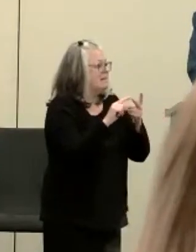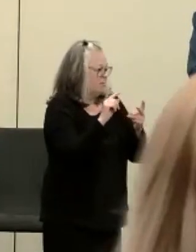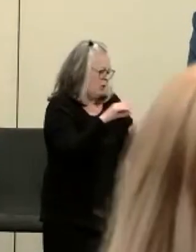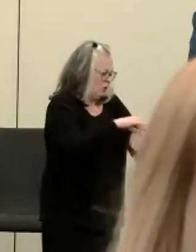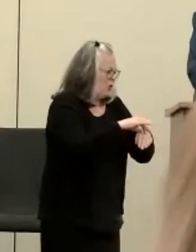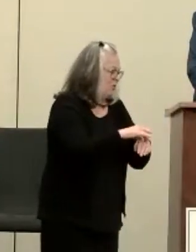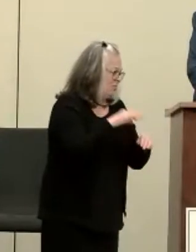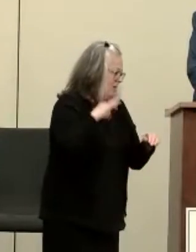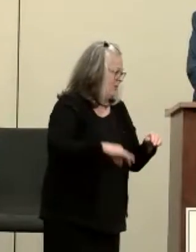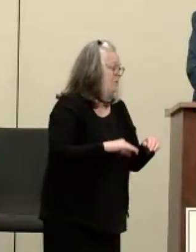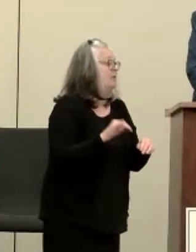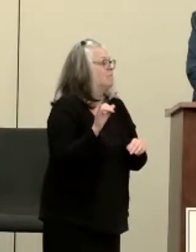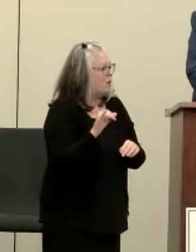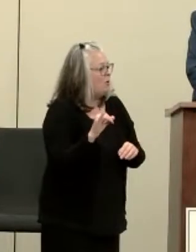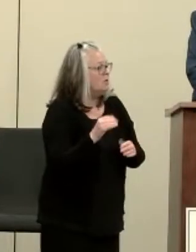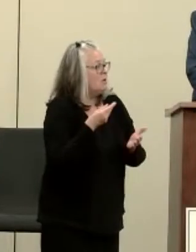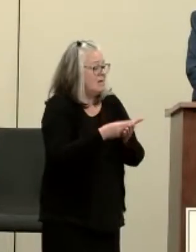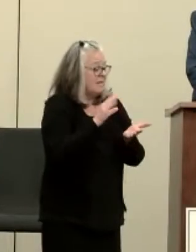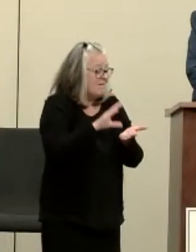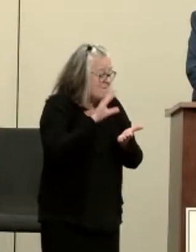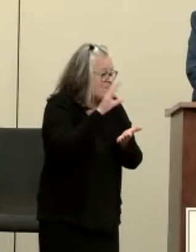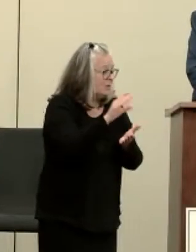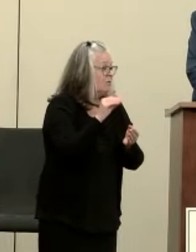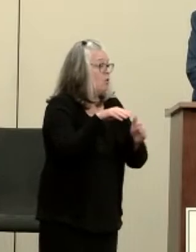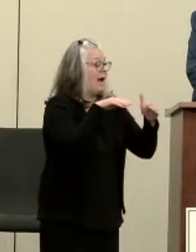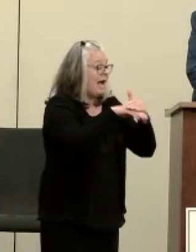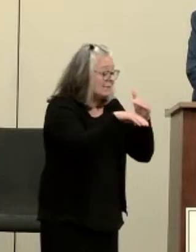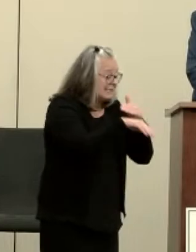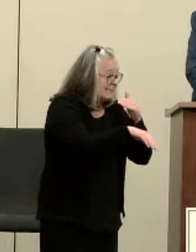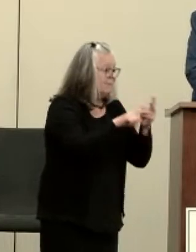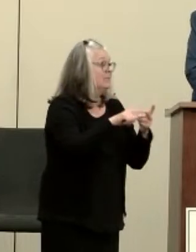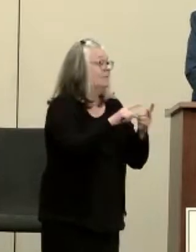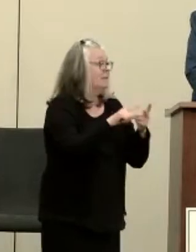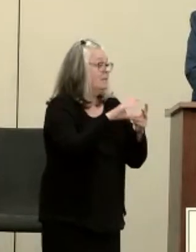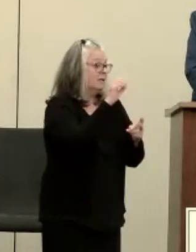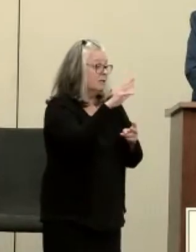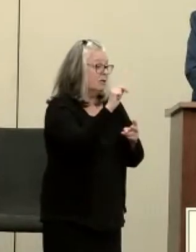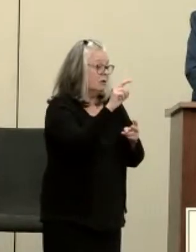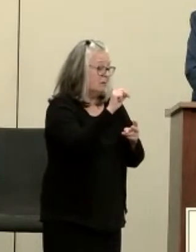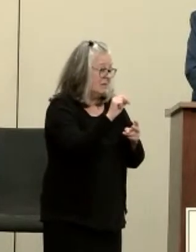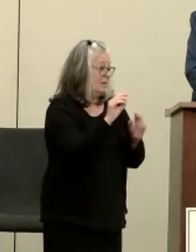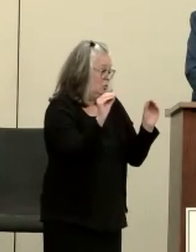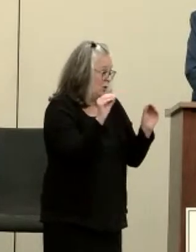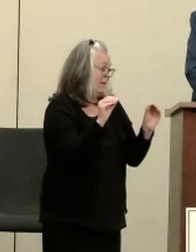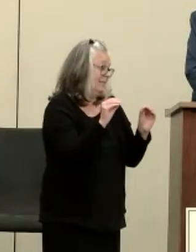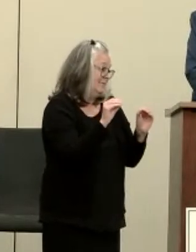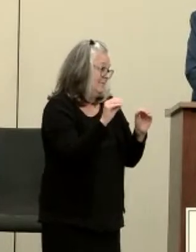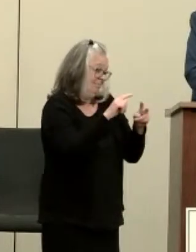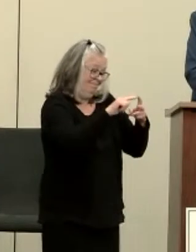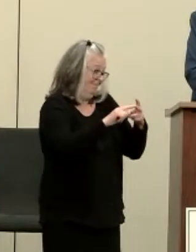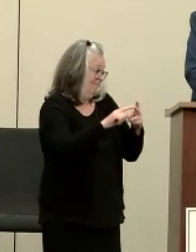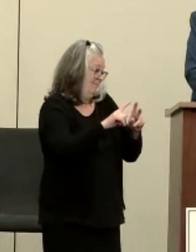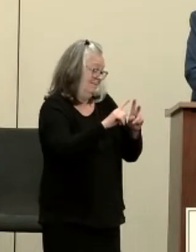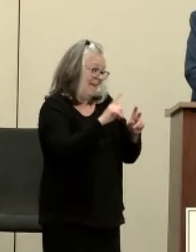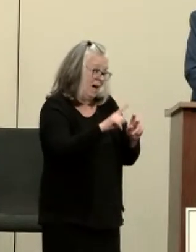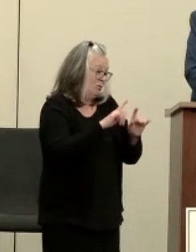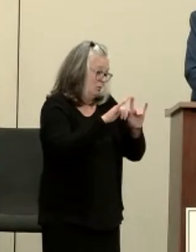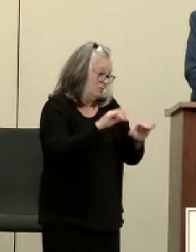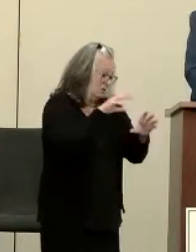of moving towards accessibility and carbon neutrality at the same time. Again, our